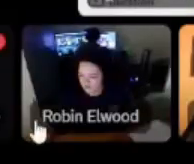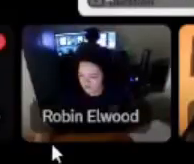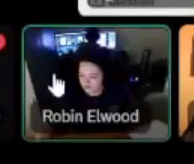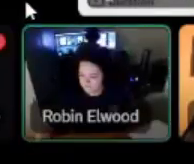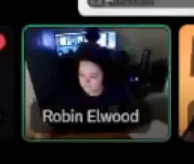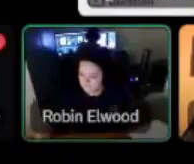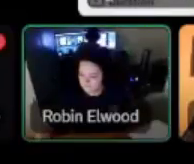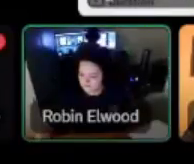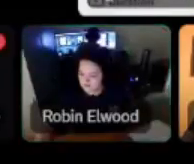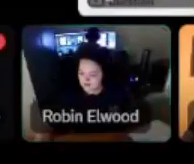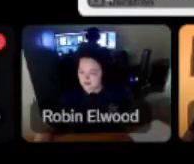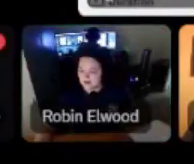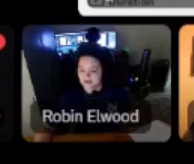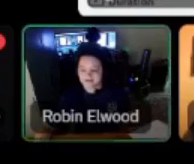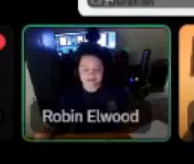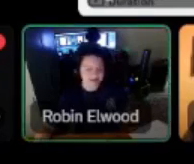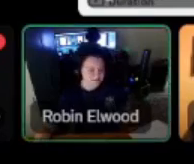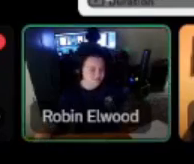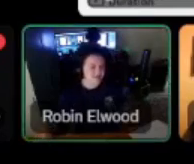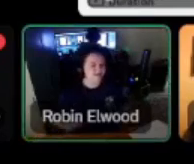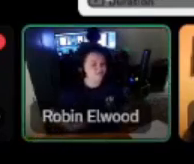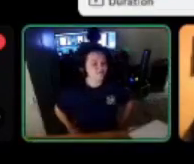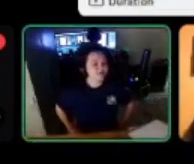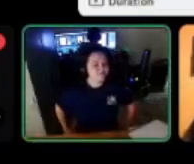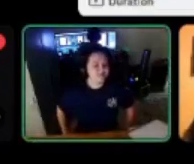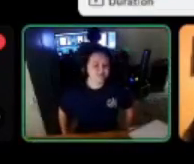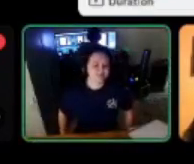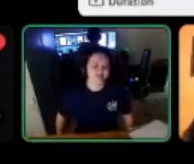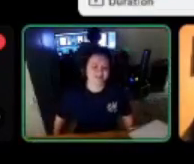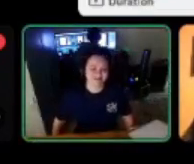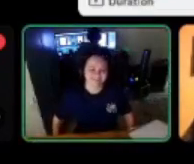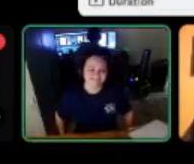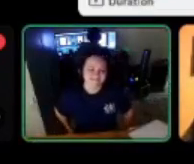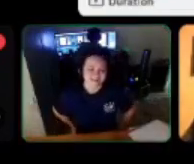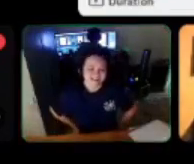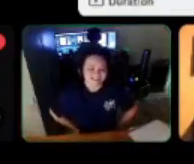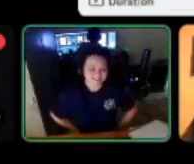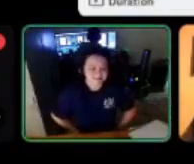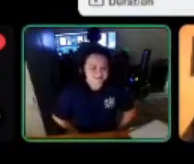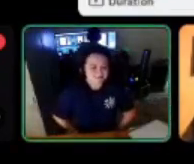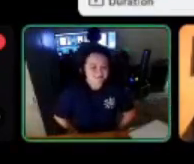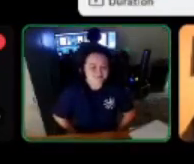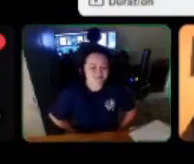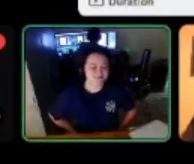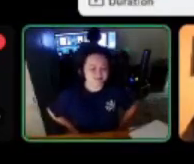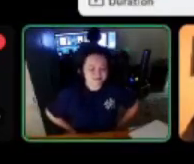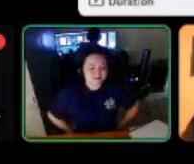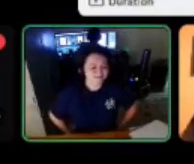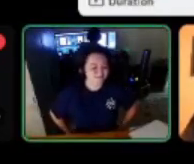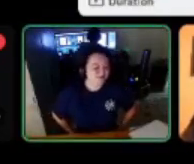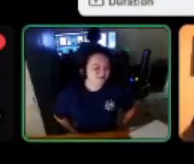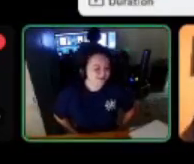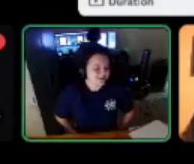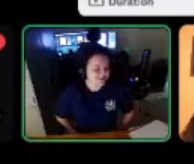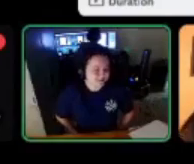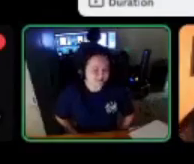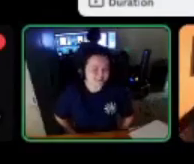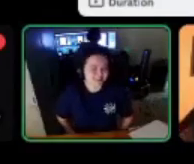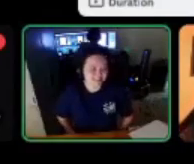All right. And then lastly, how to read finger spelling. This one might be a little bit controversial, and that's